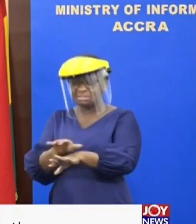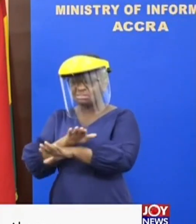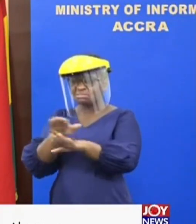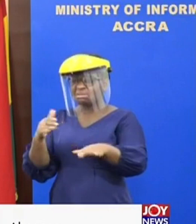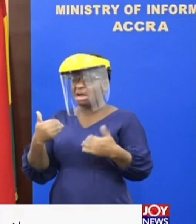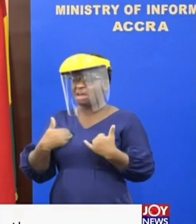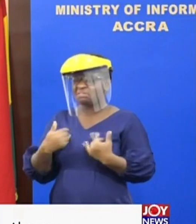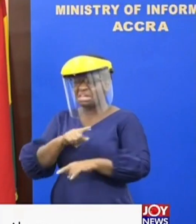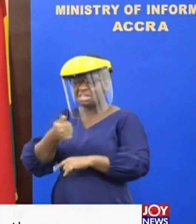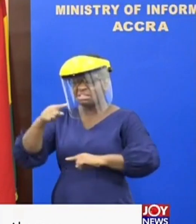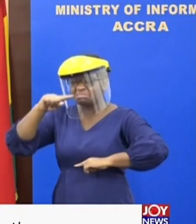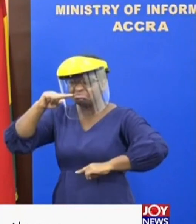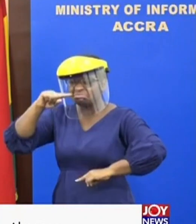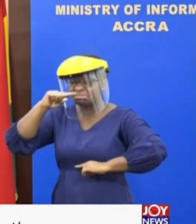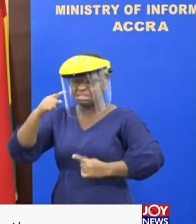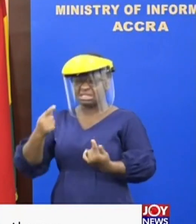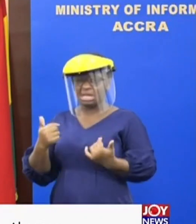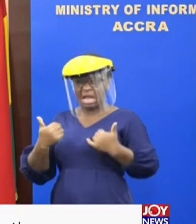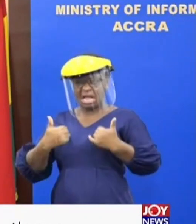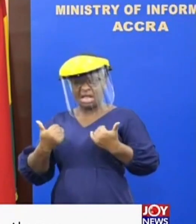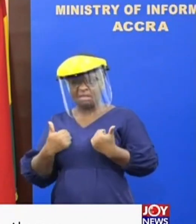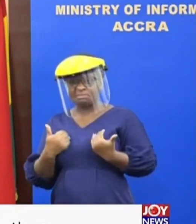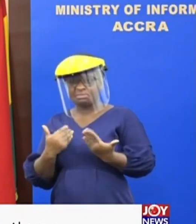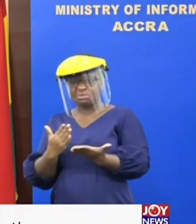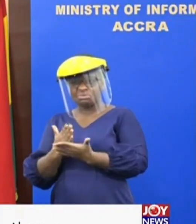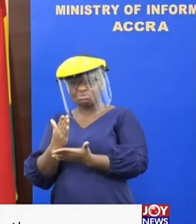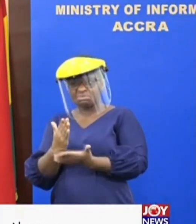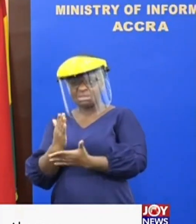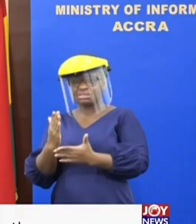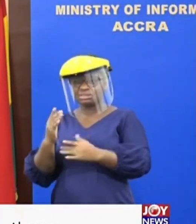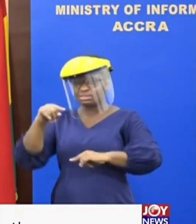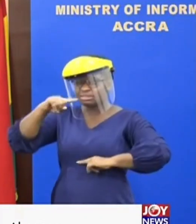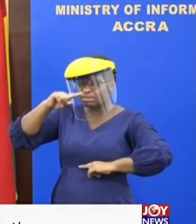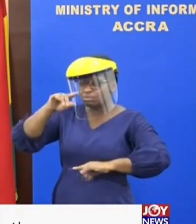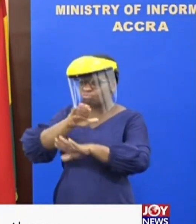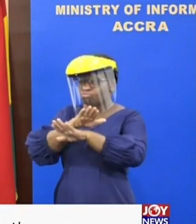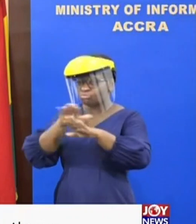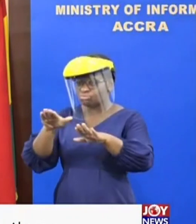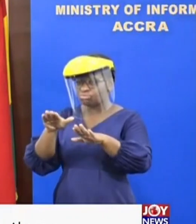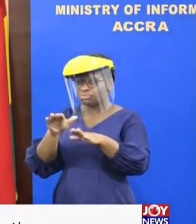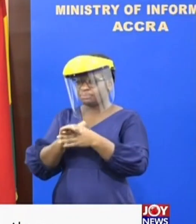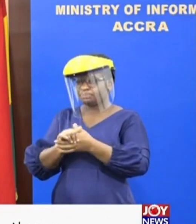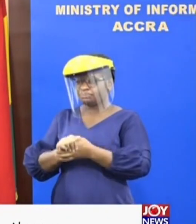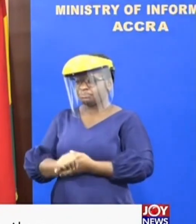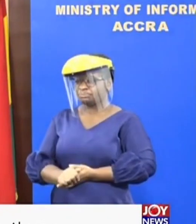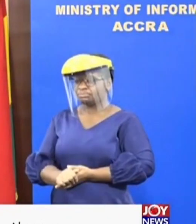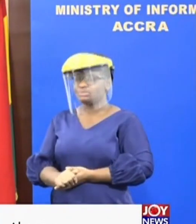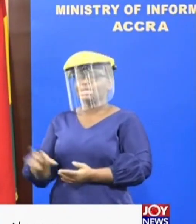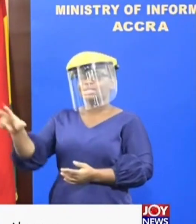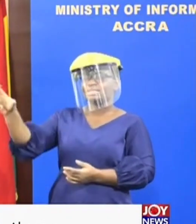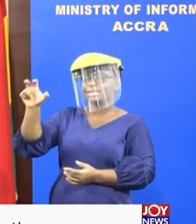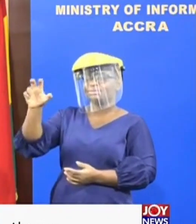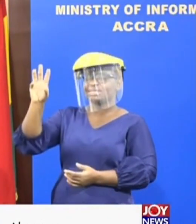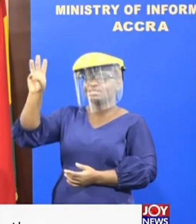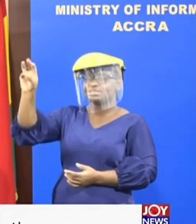any symptoms, and they did also not have any comorbidity that allowed us to that we should put them in. 360